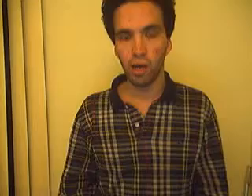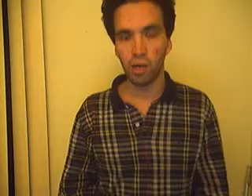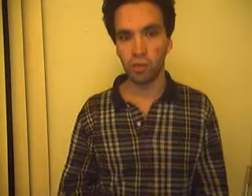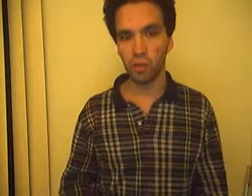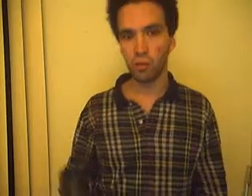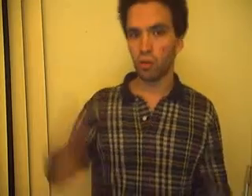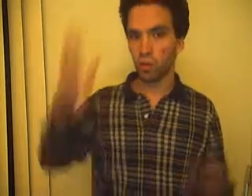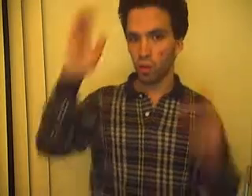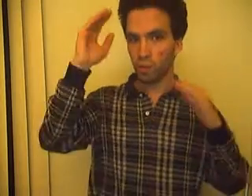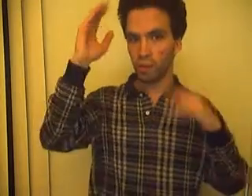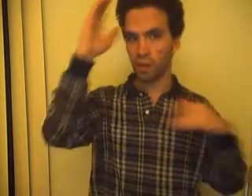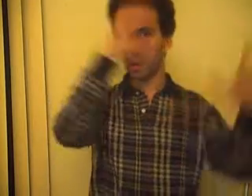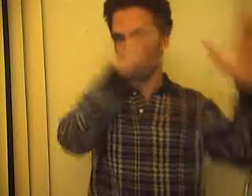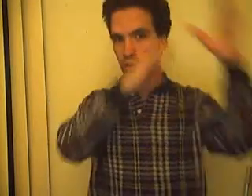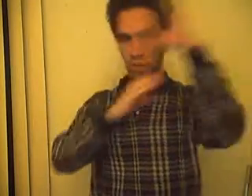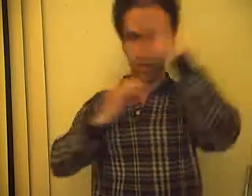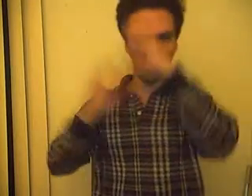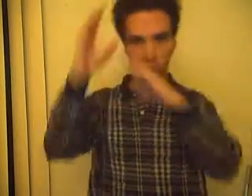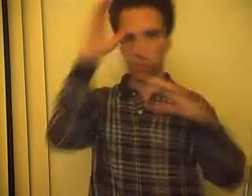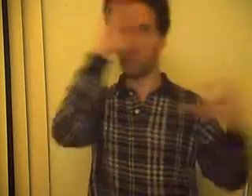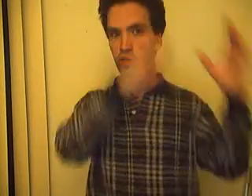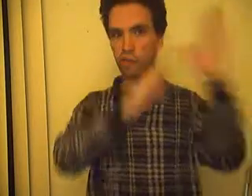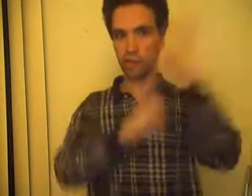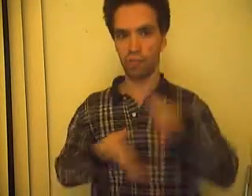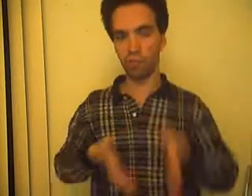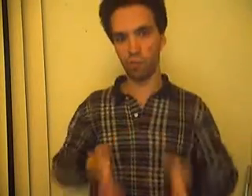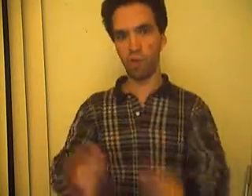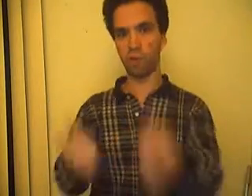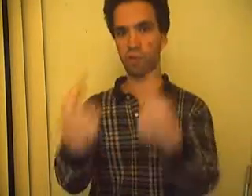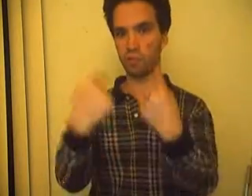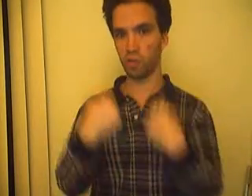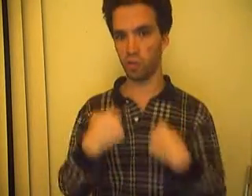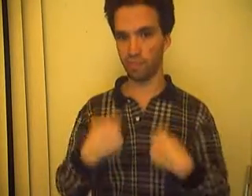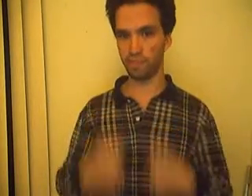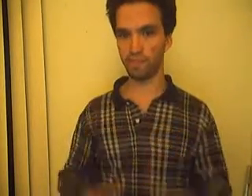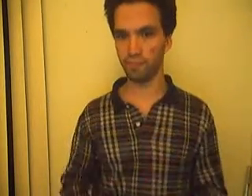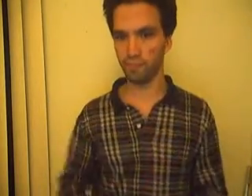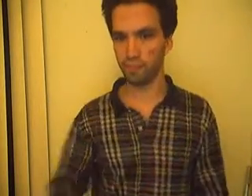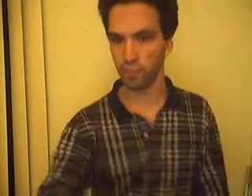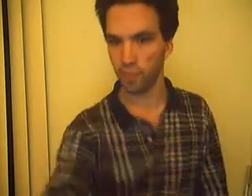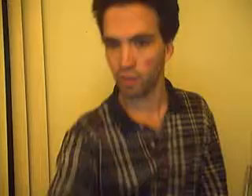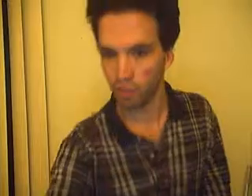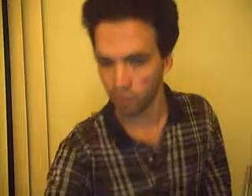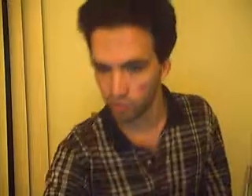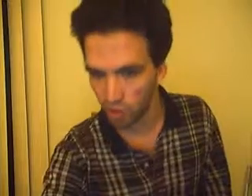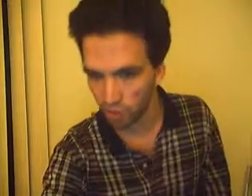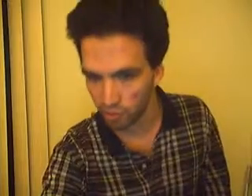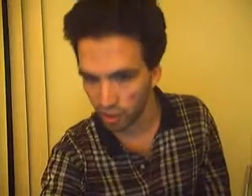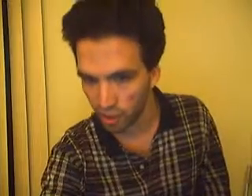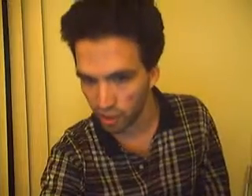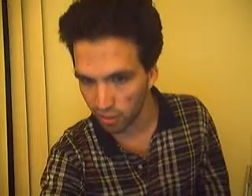So hoping, searching for a way to return. How much time do